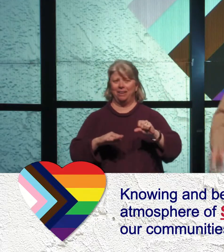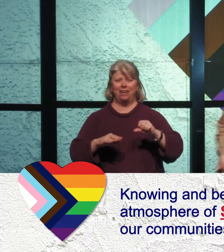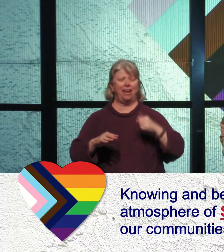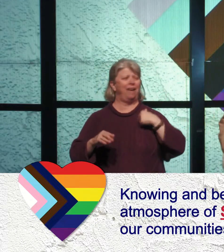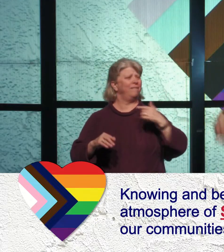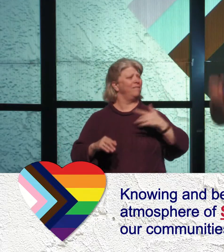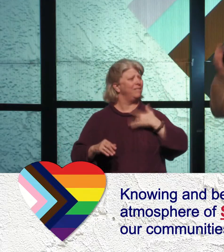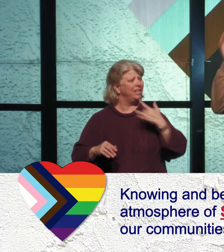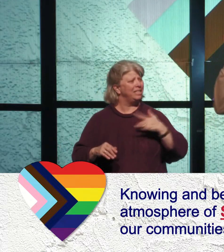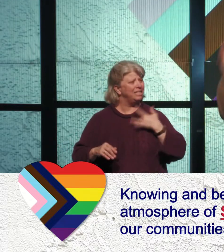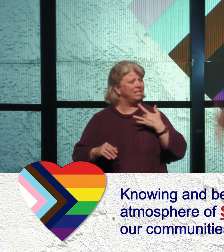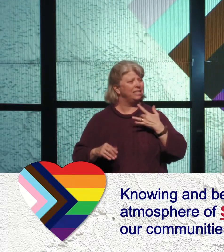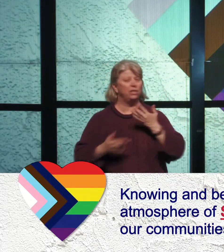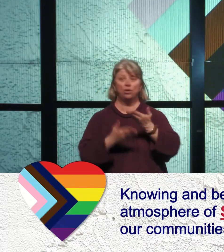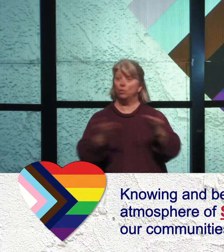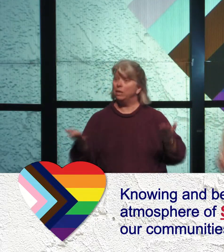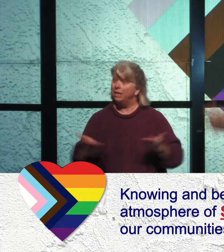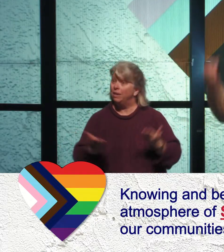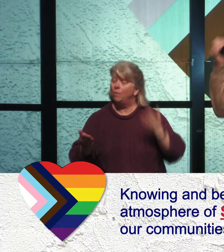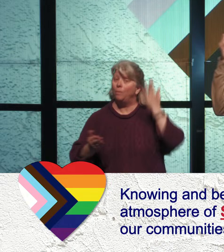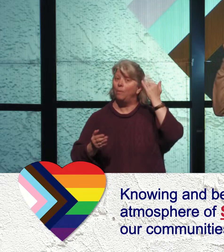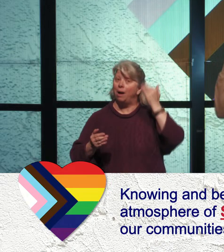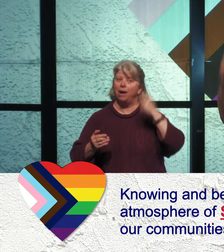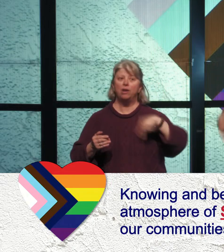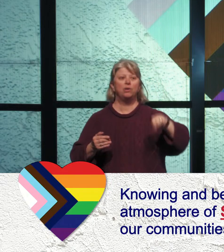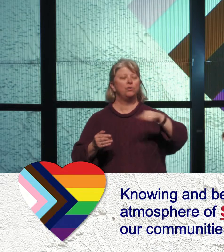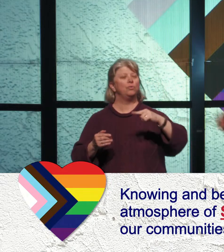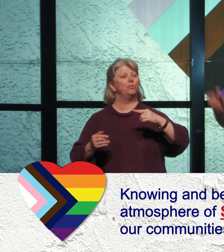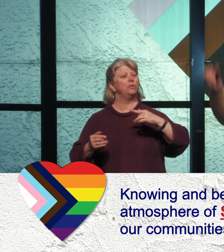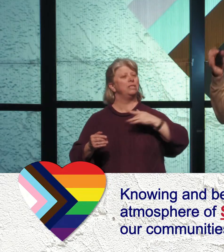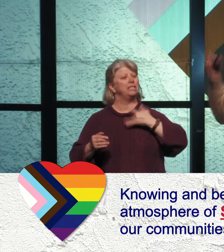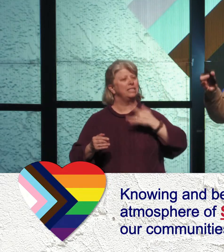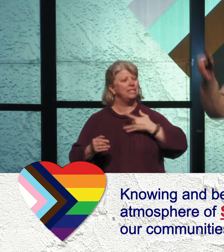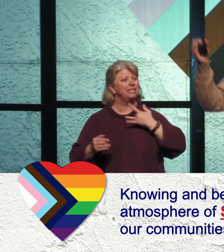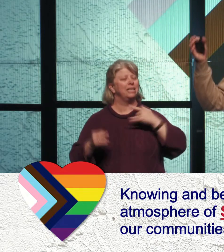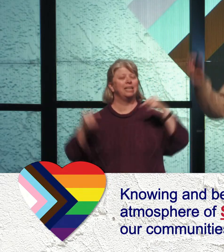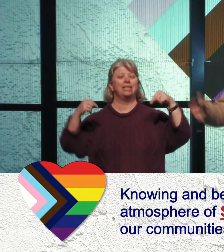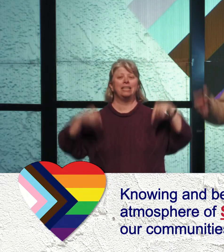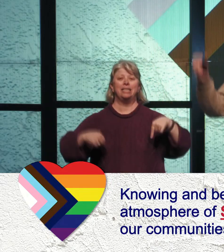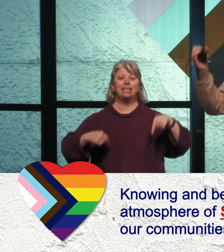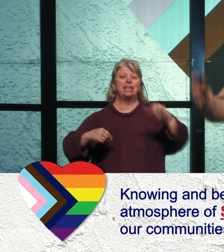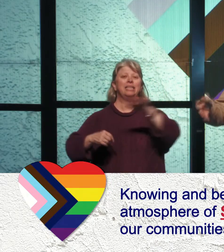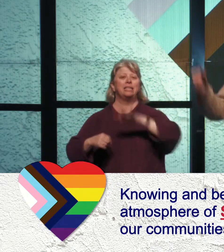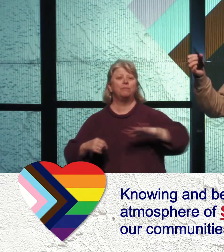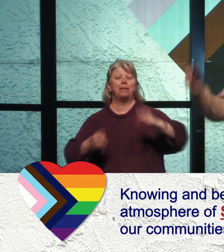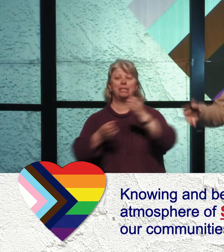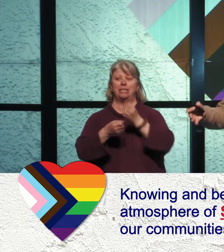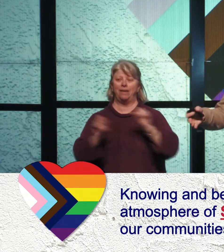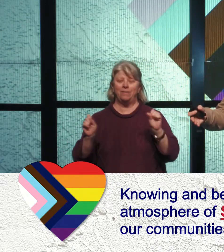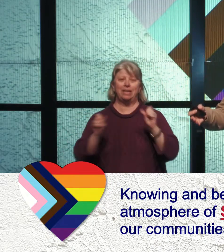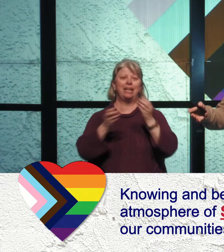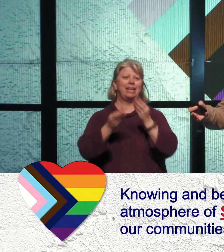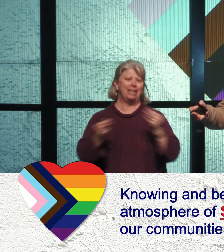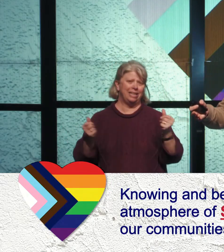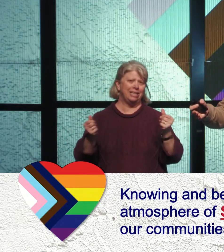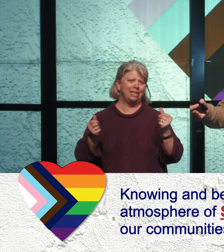a sense that you're here because you sense that this is a space of safety and